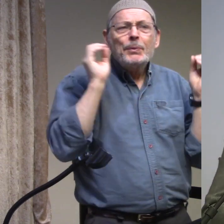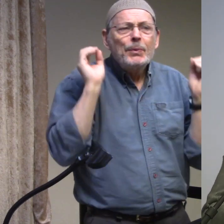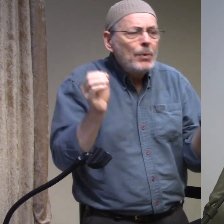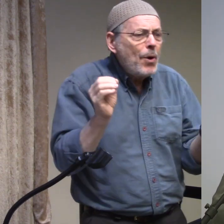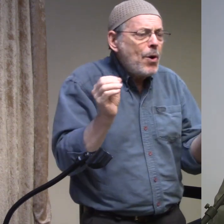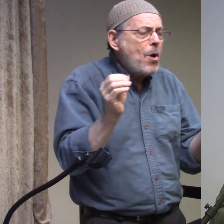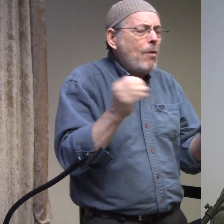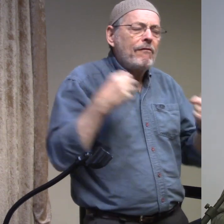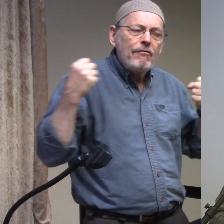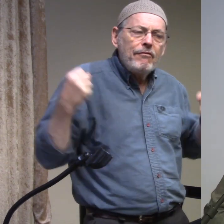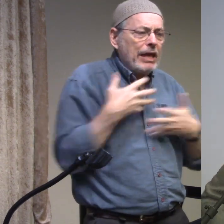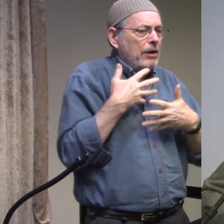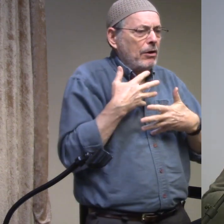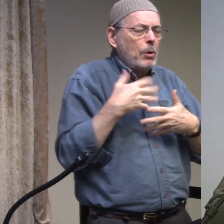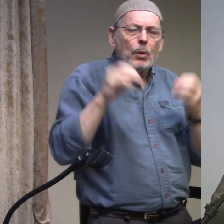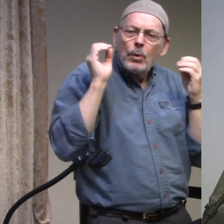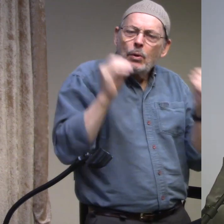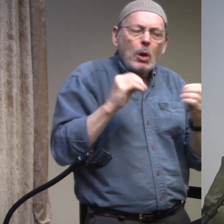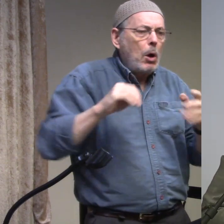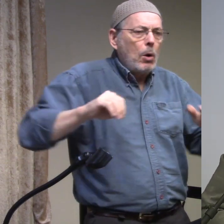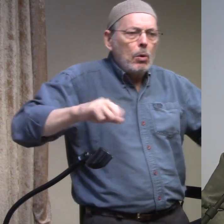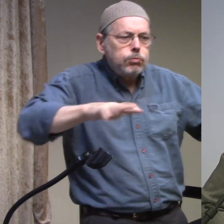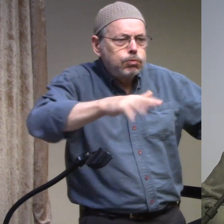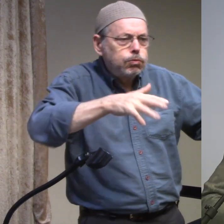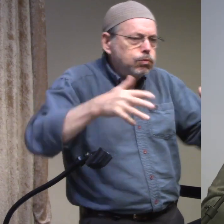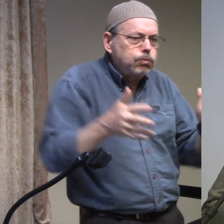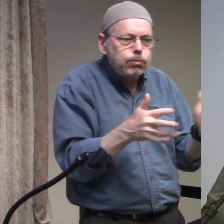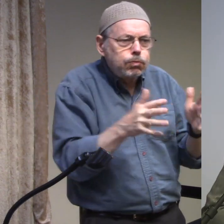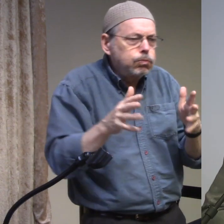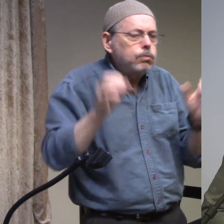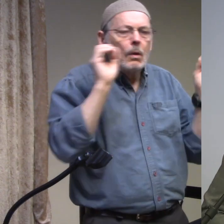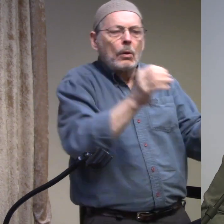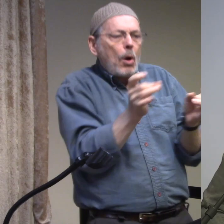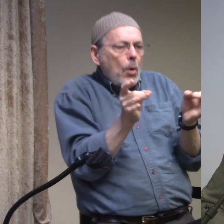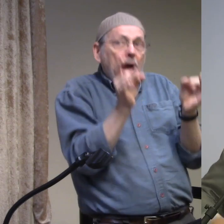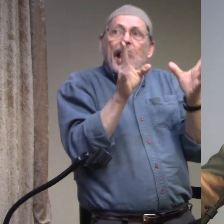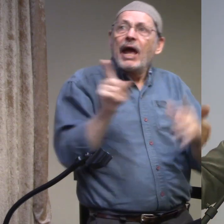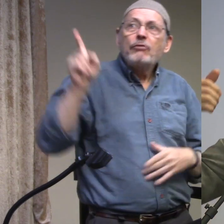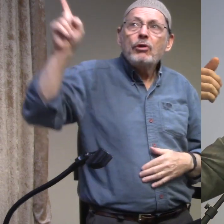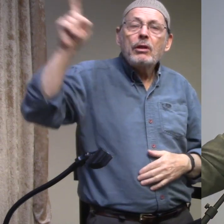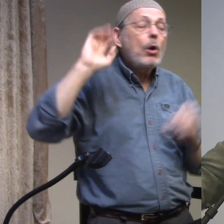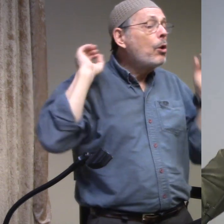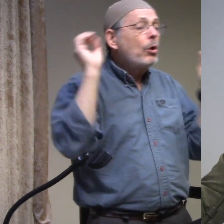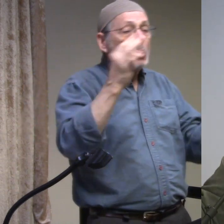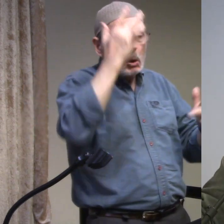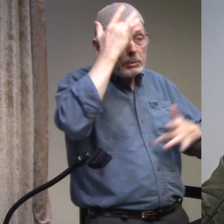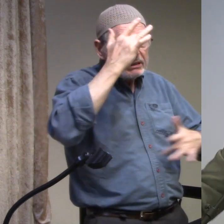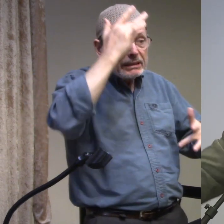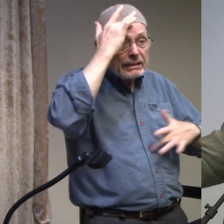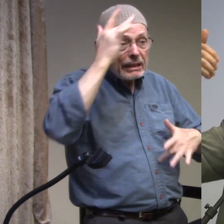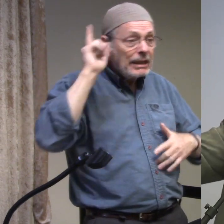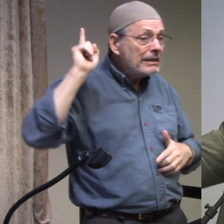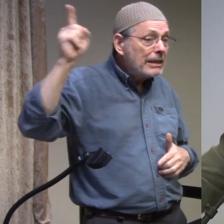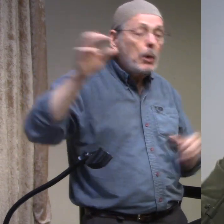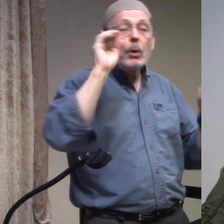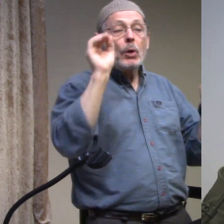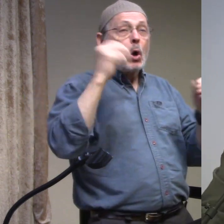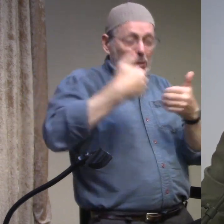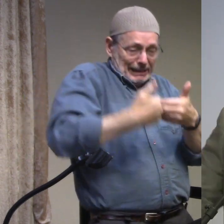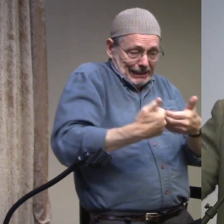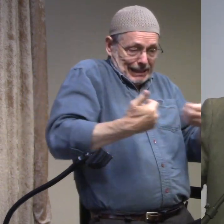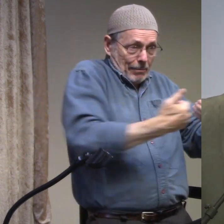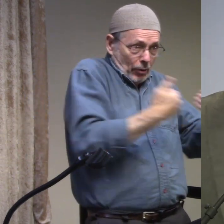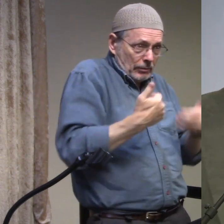no fear, no anxiety, there is no hatred, there is no sickness, there is no